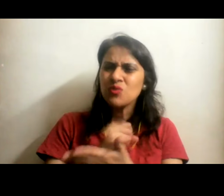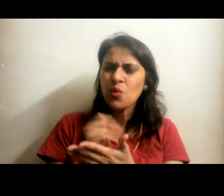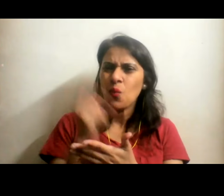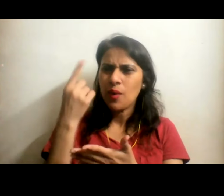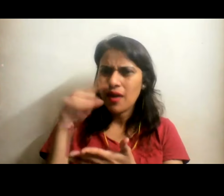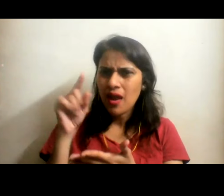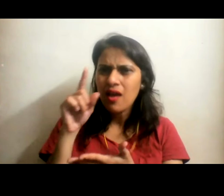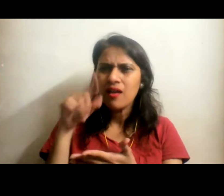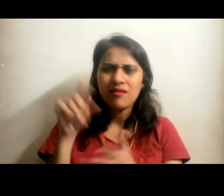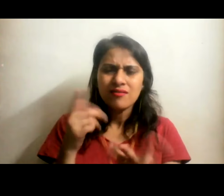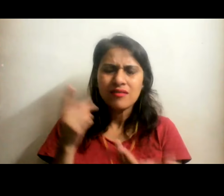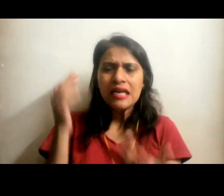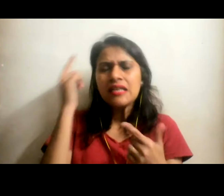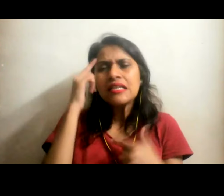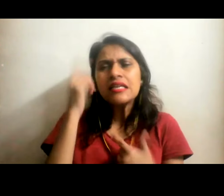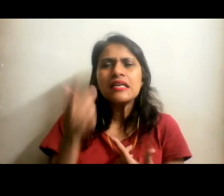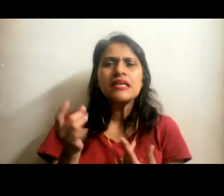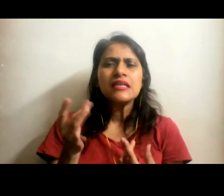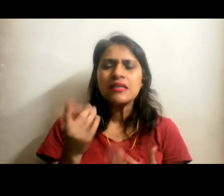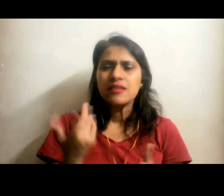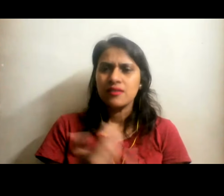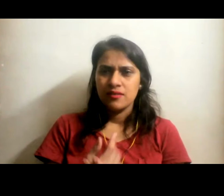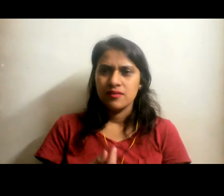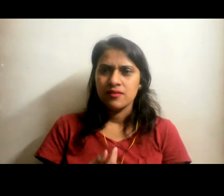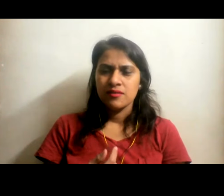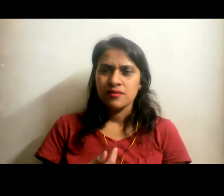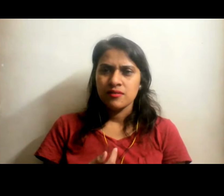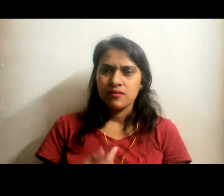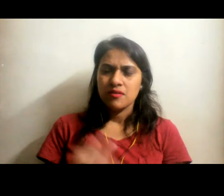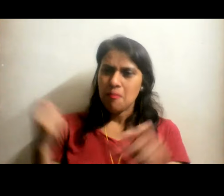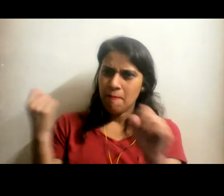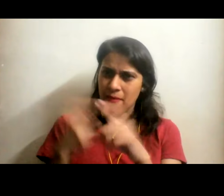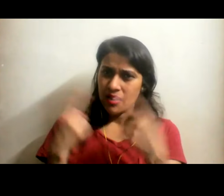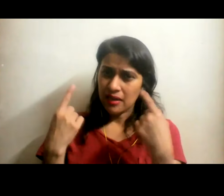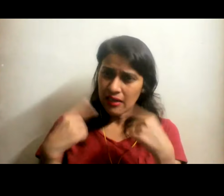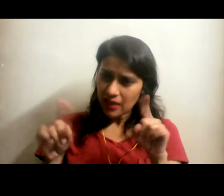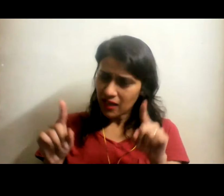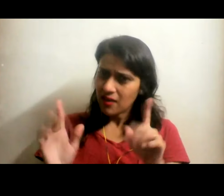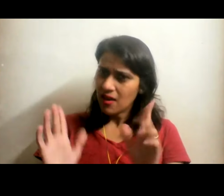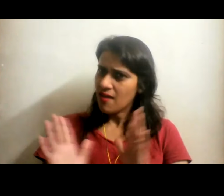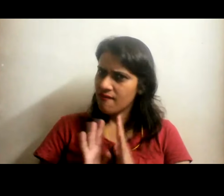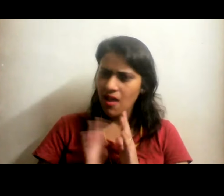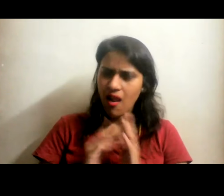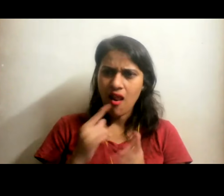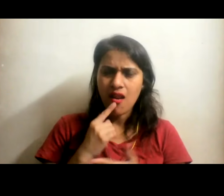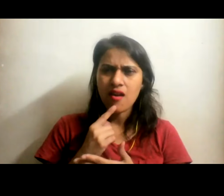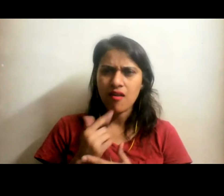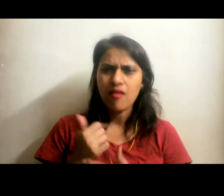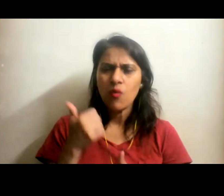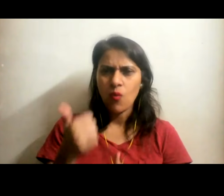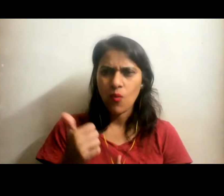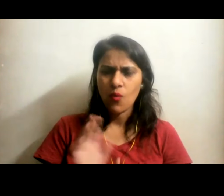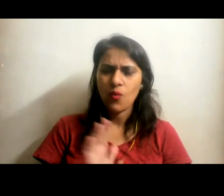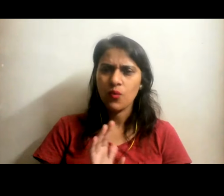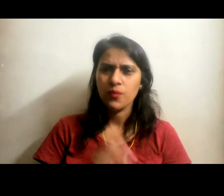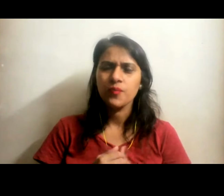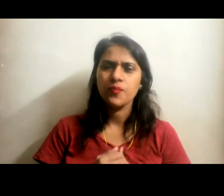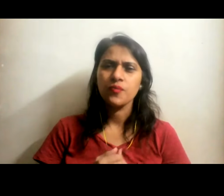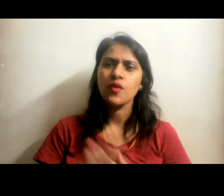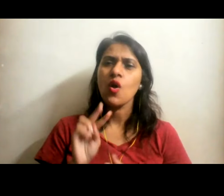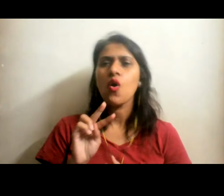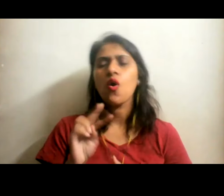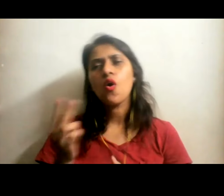that hostility? Are they really mean justifiable, or we can